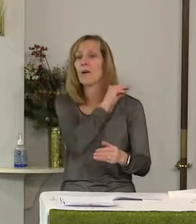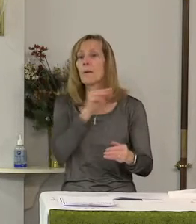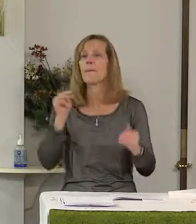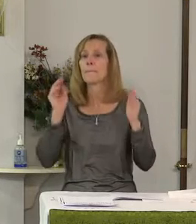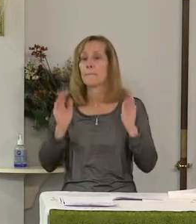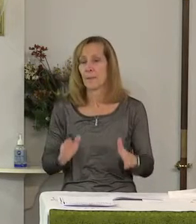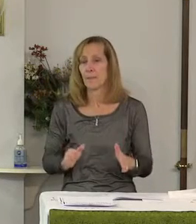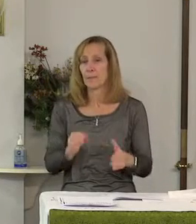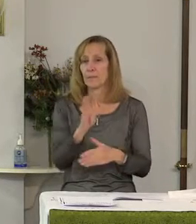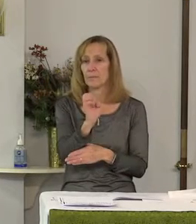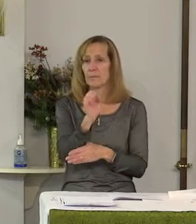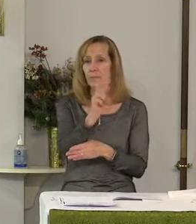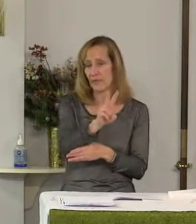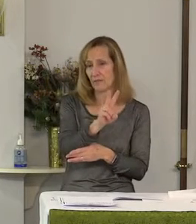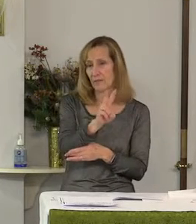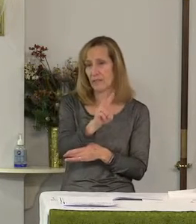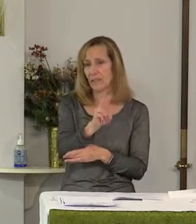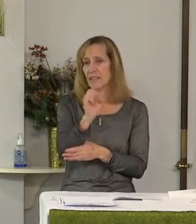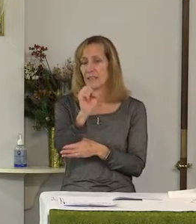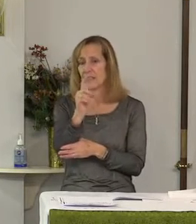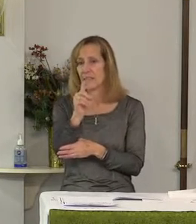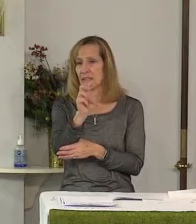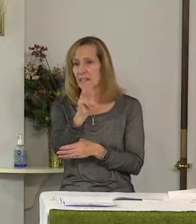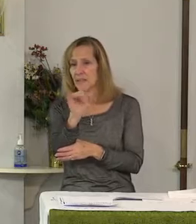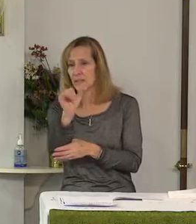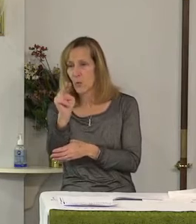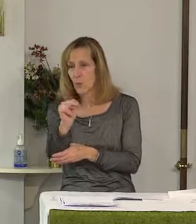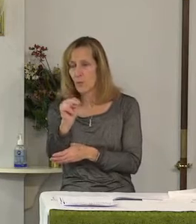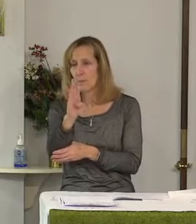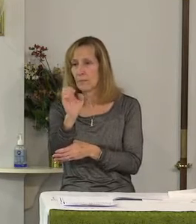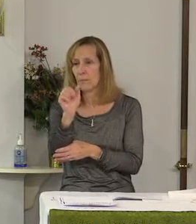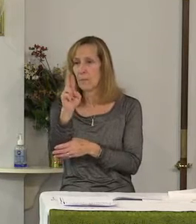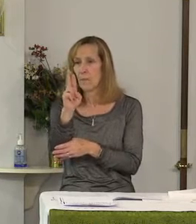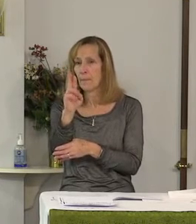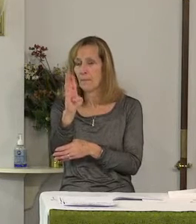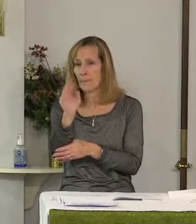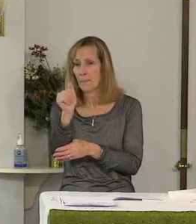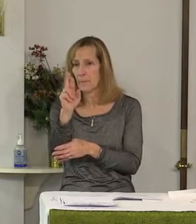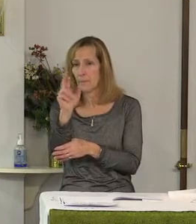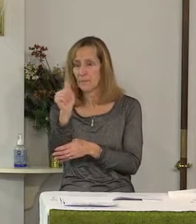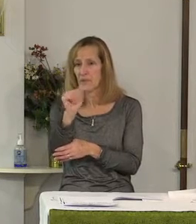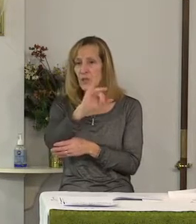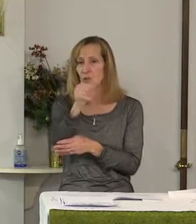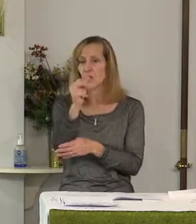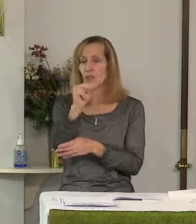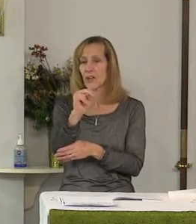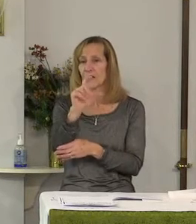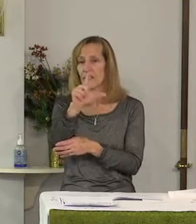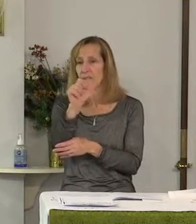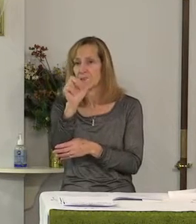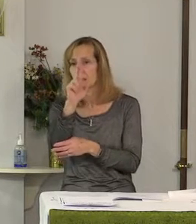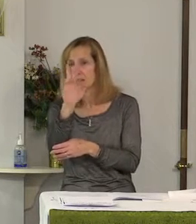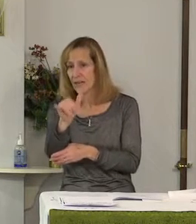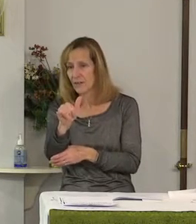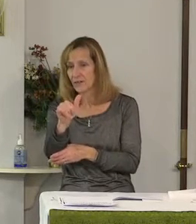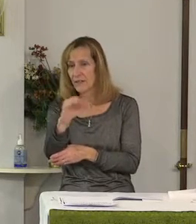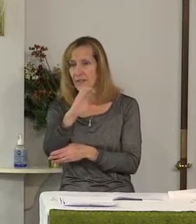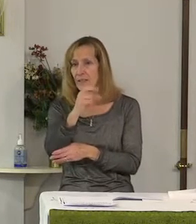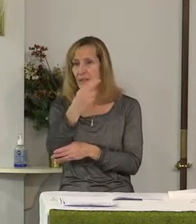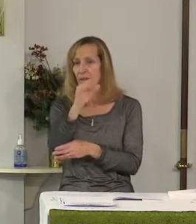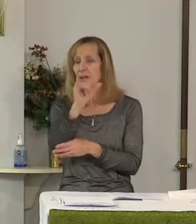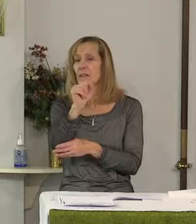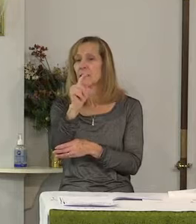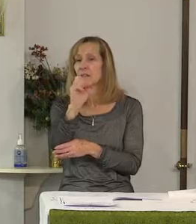members, Beverly, Edwin, Barbara, John and Larry,